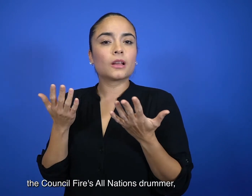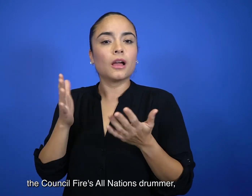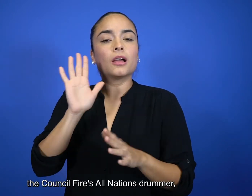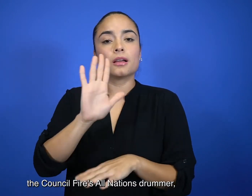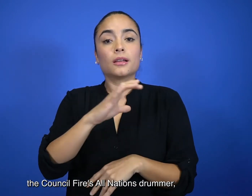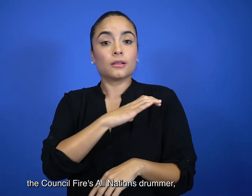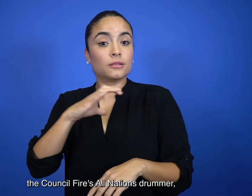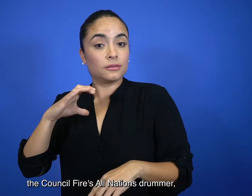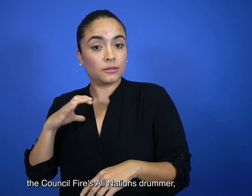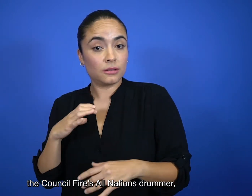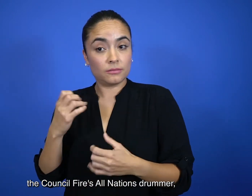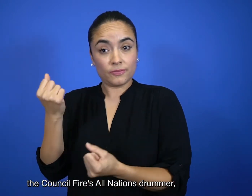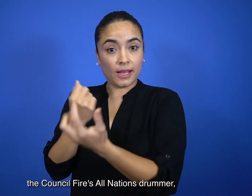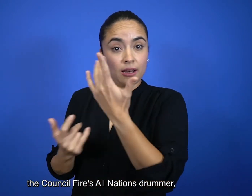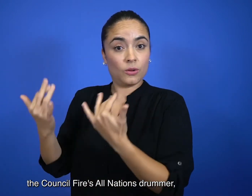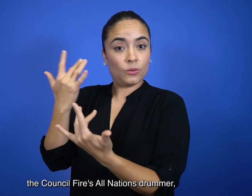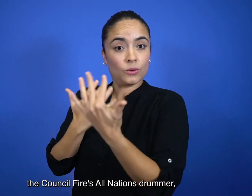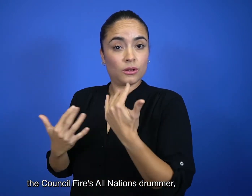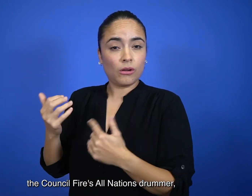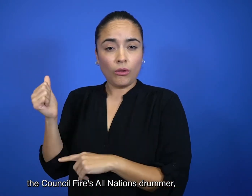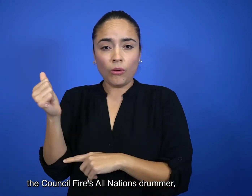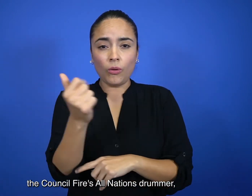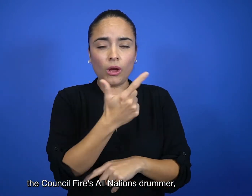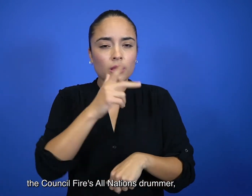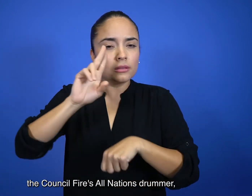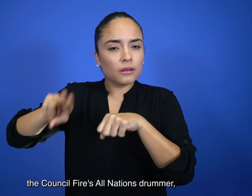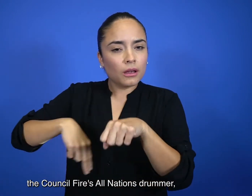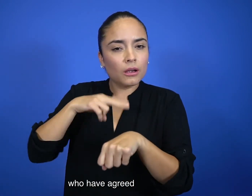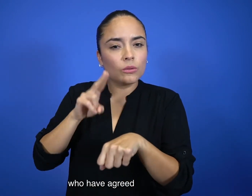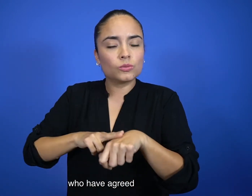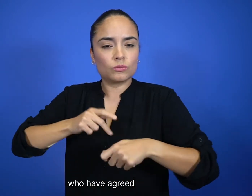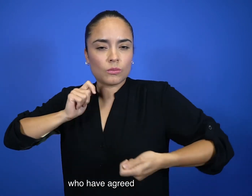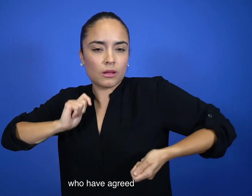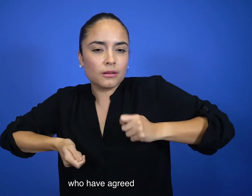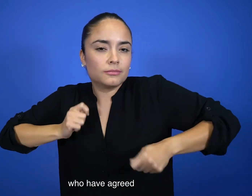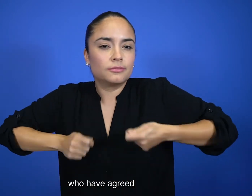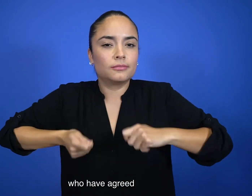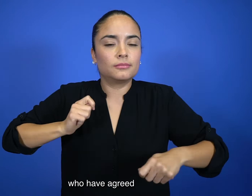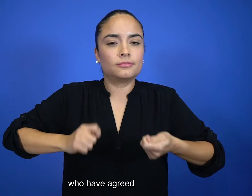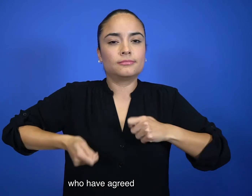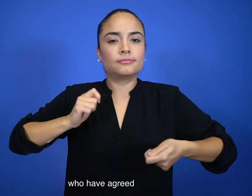Council Fire's All Nations drummer, who have